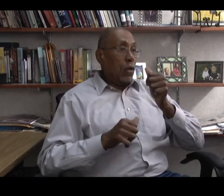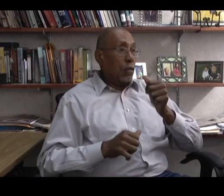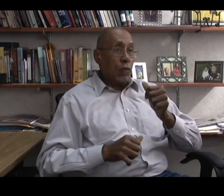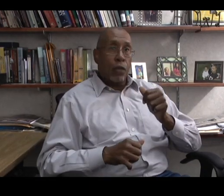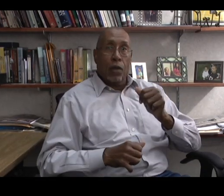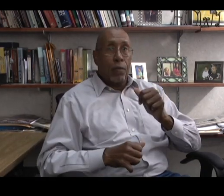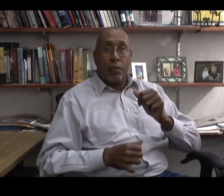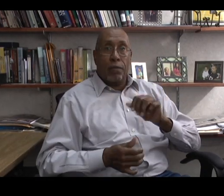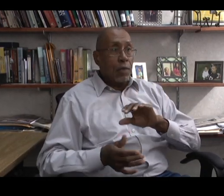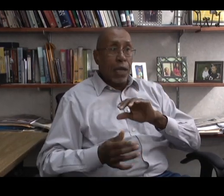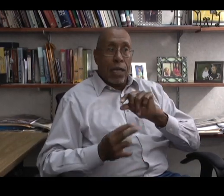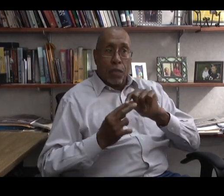with them anymore.